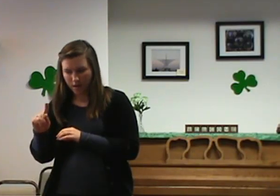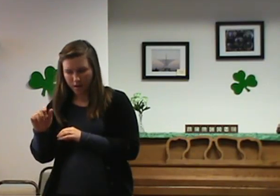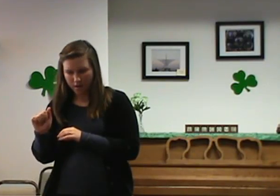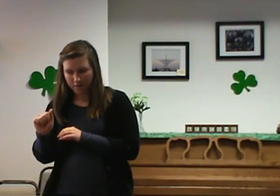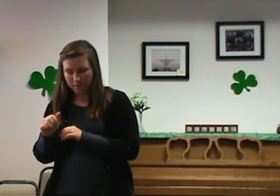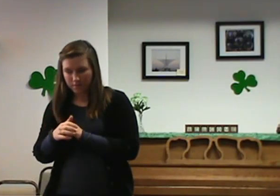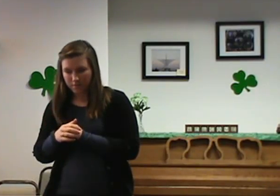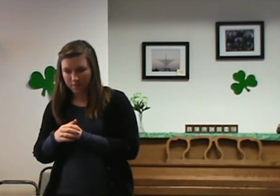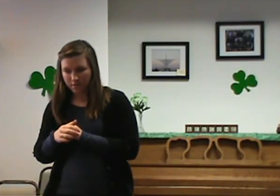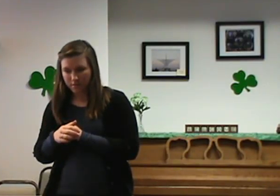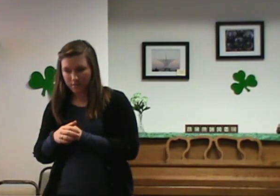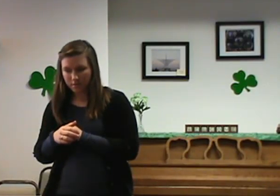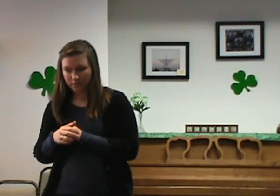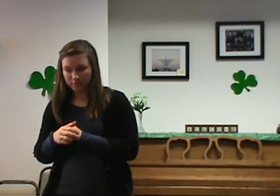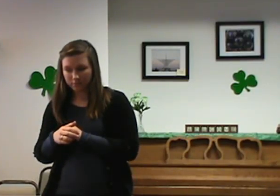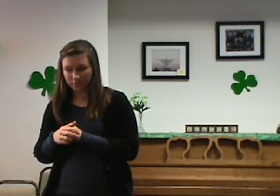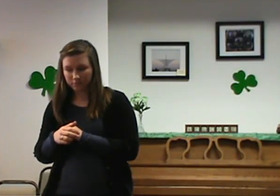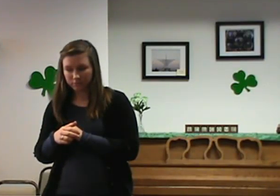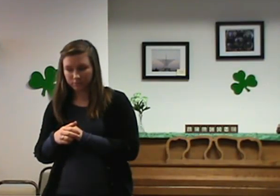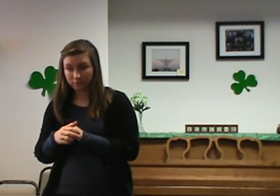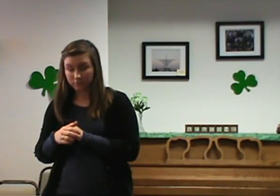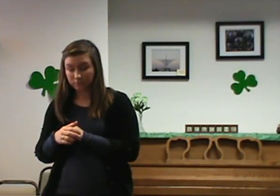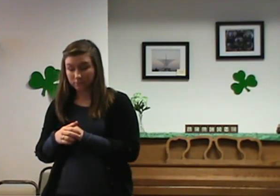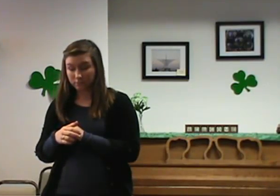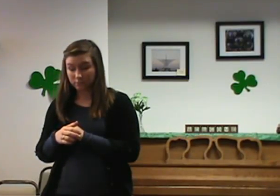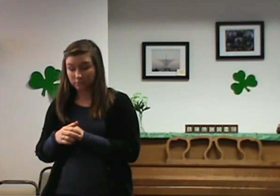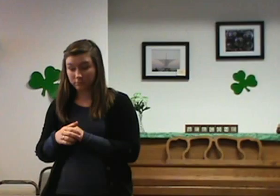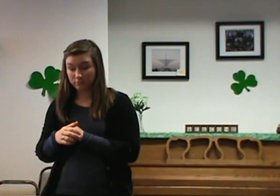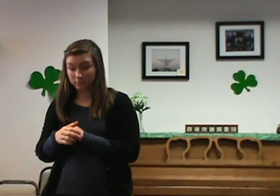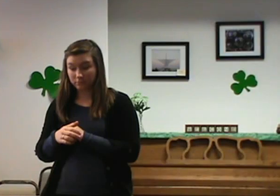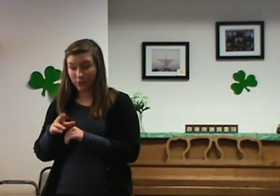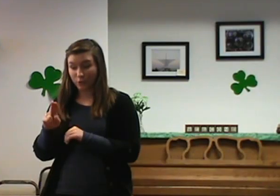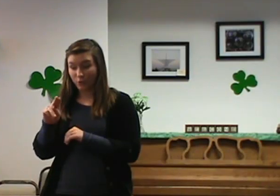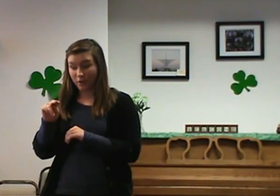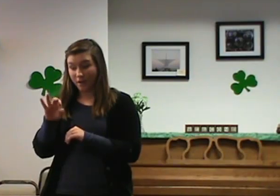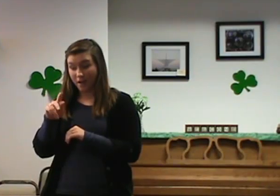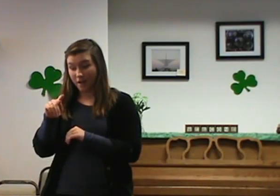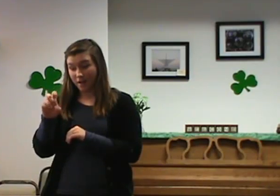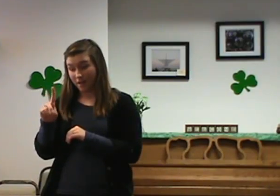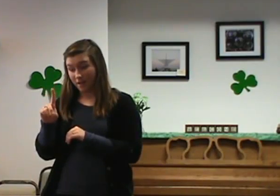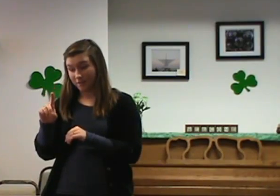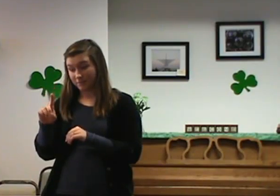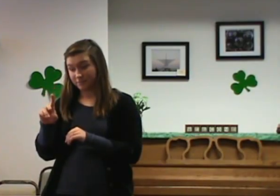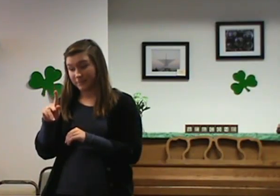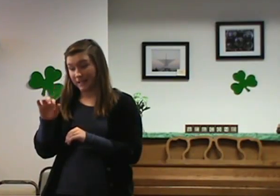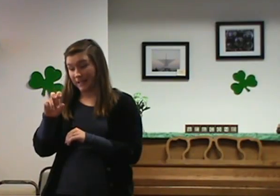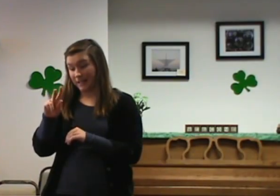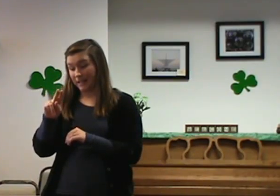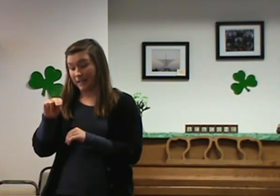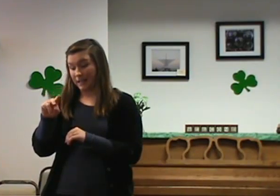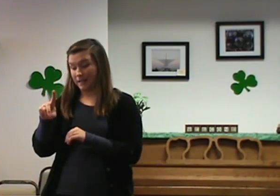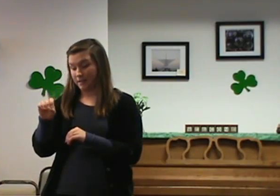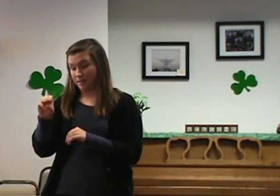Danny, United Kingdom. Emily, United Kingdom. So in the United Kingdom.